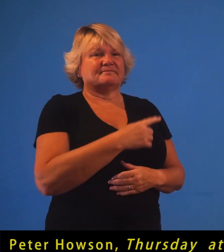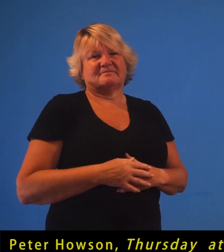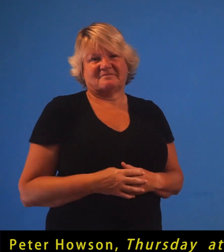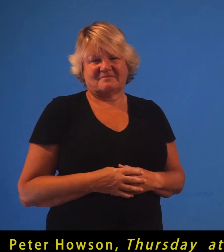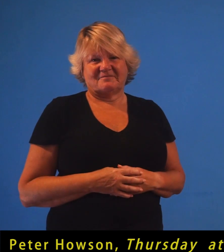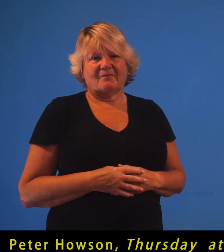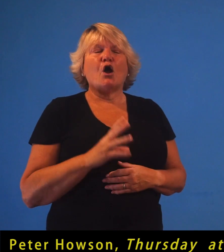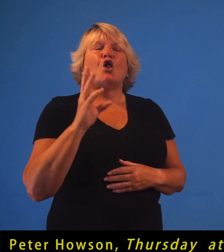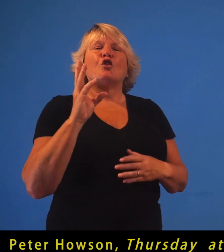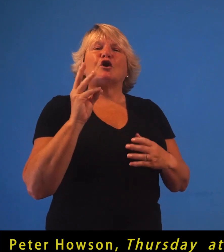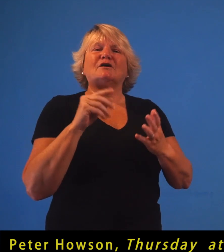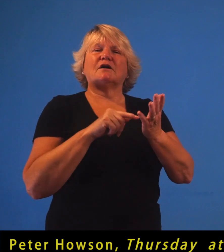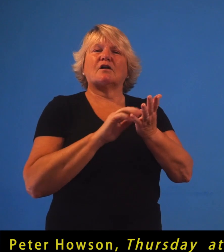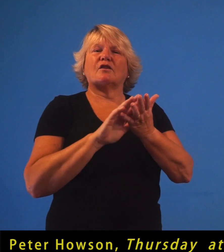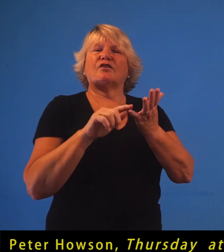Thursday at 8.